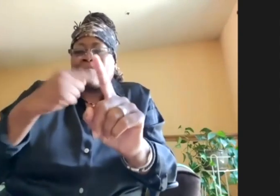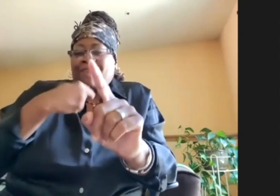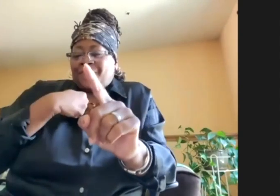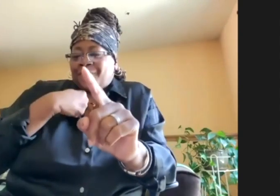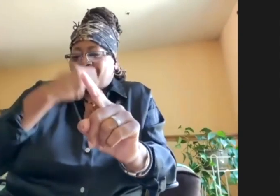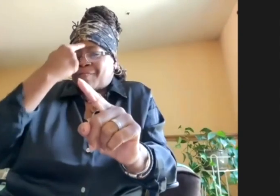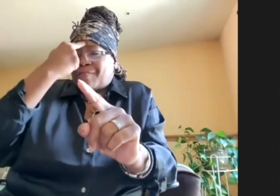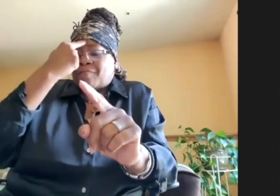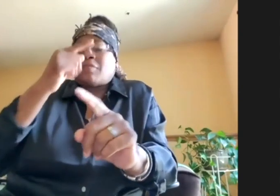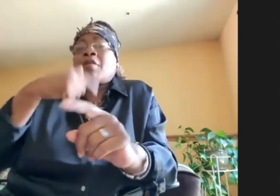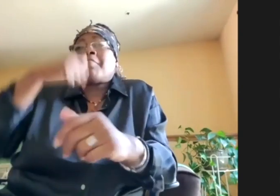I'd also like to comment.